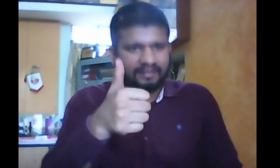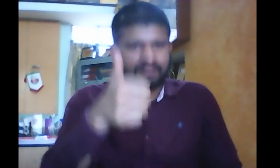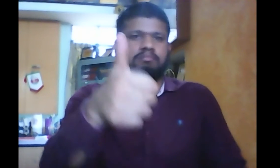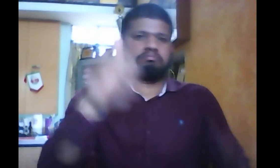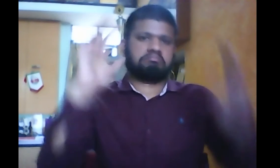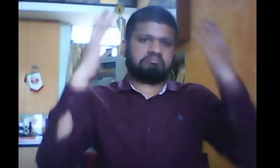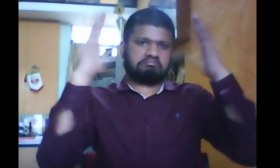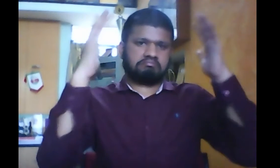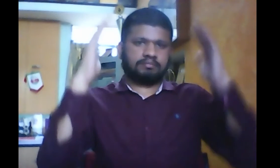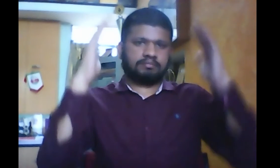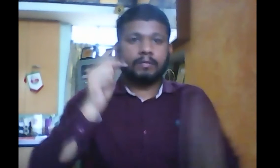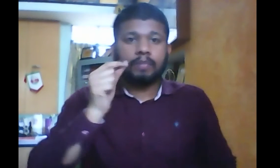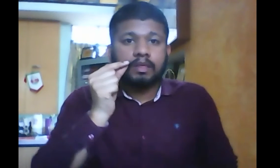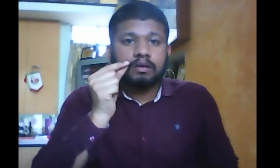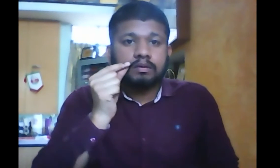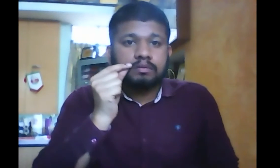Very good. Very good.